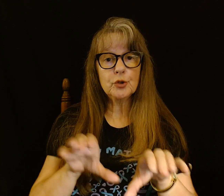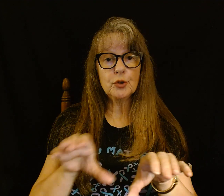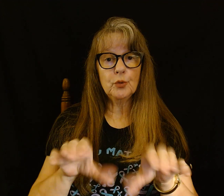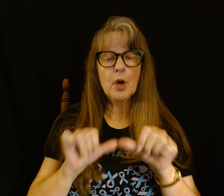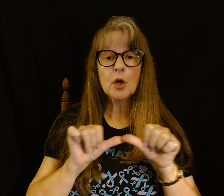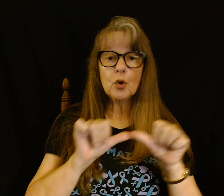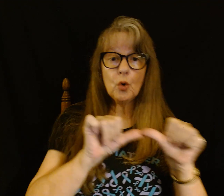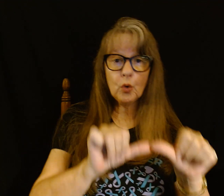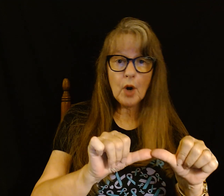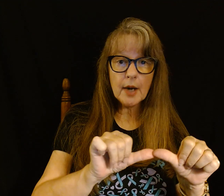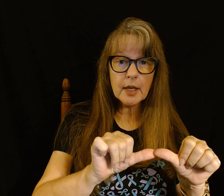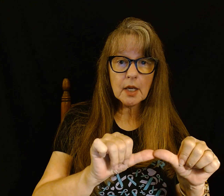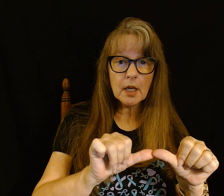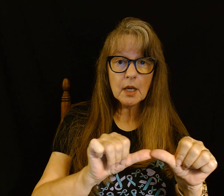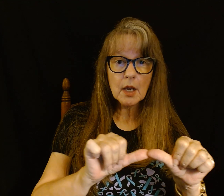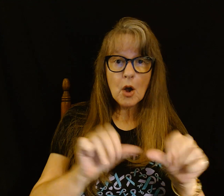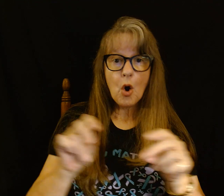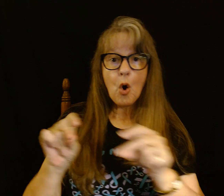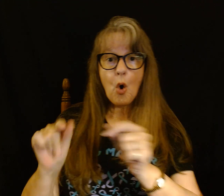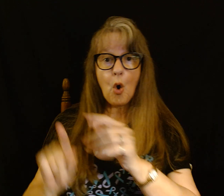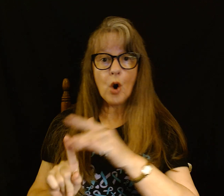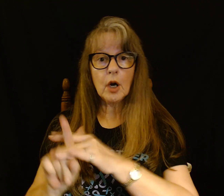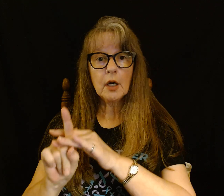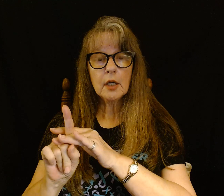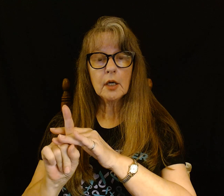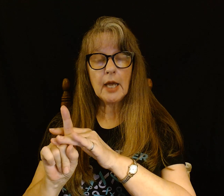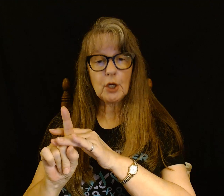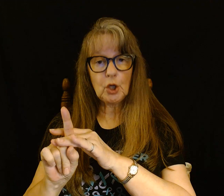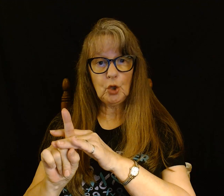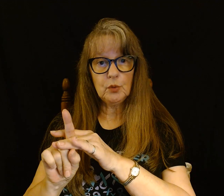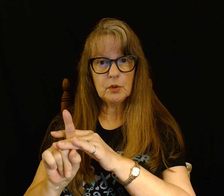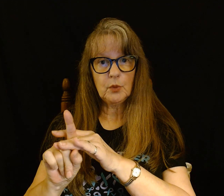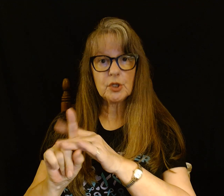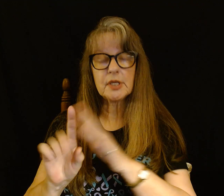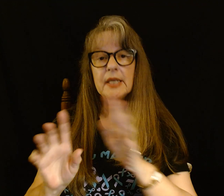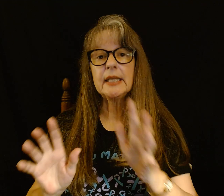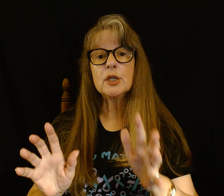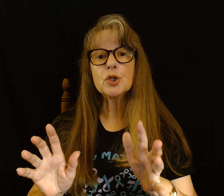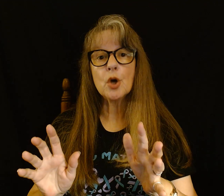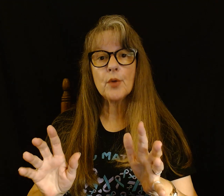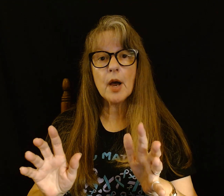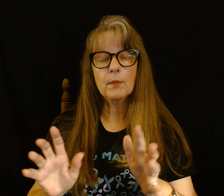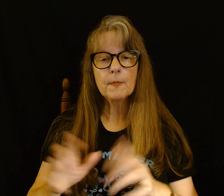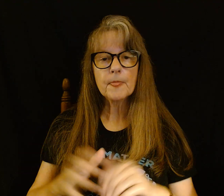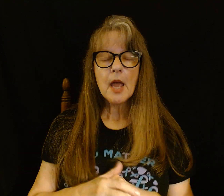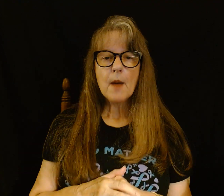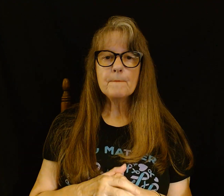do chronic or acute, which is suddenly it showed up.